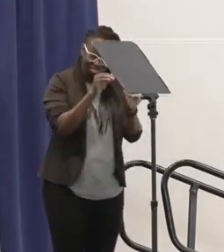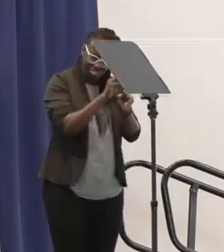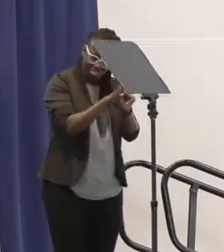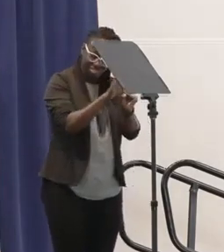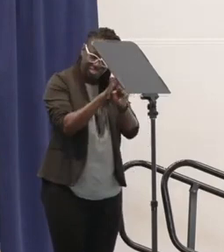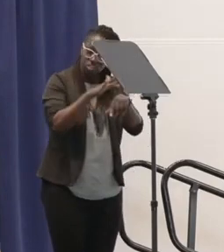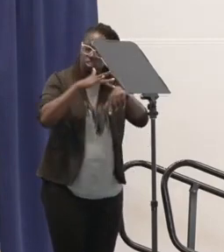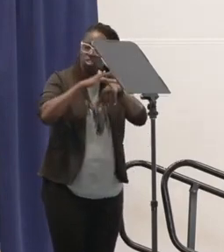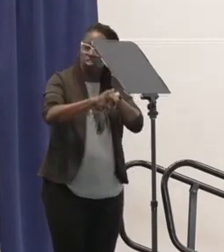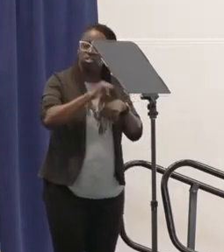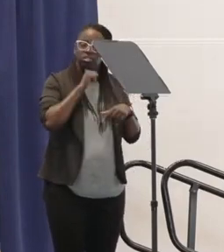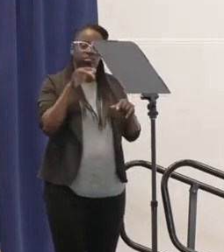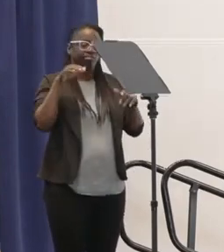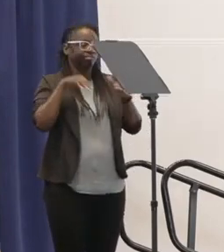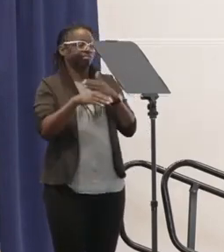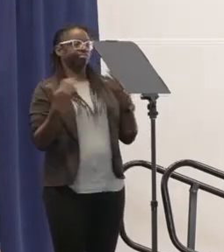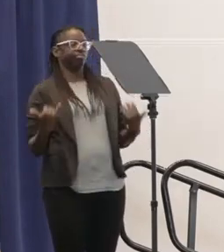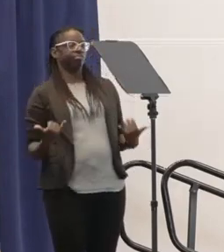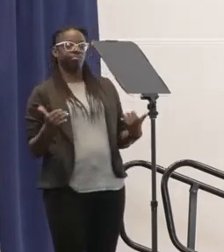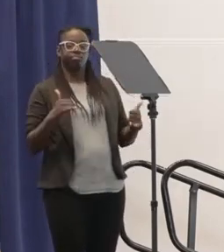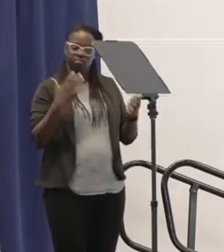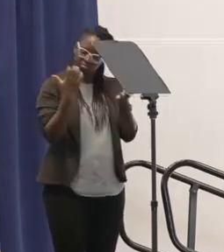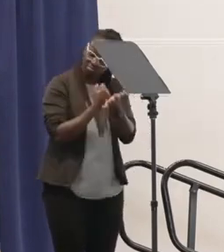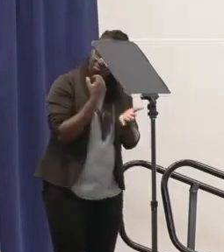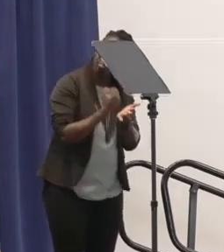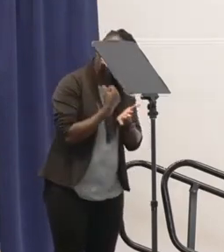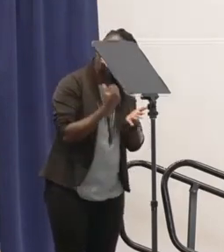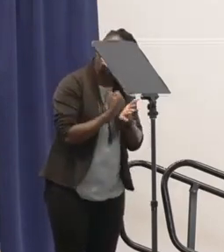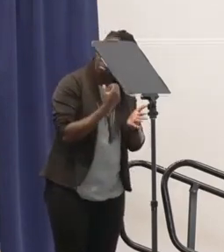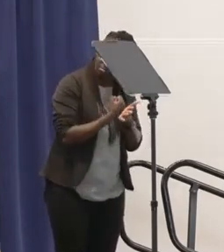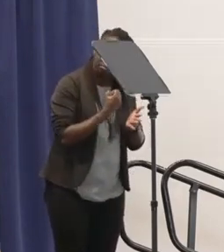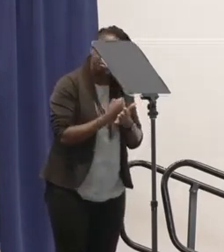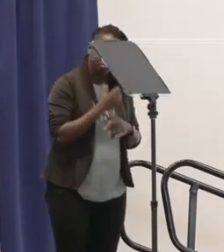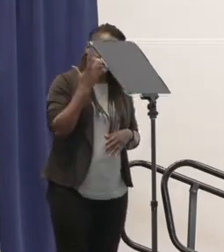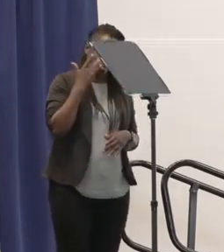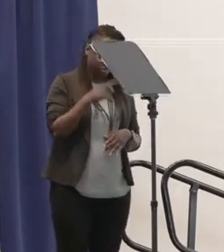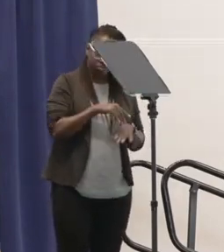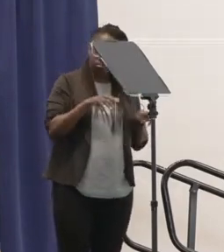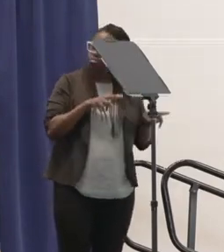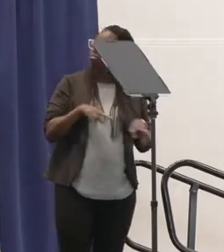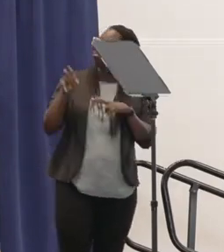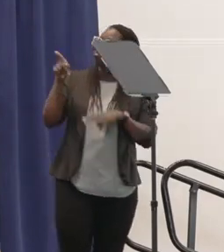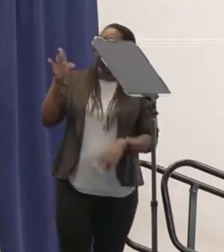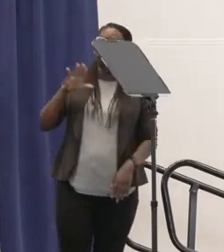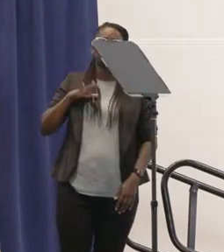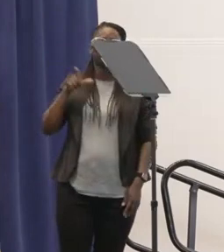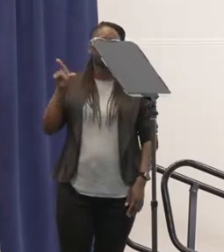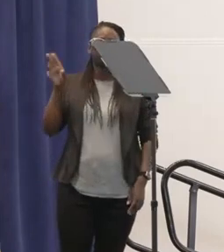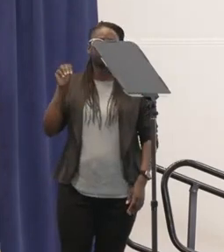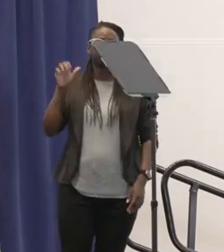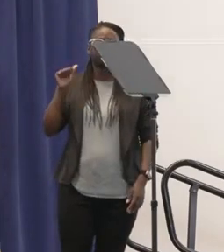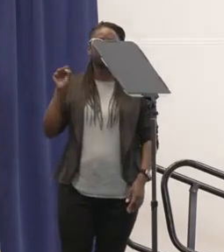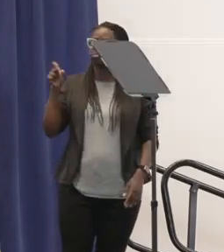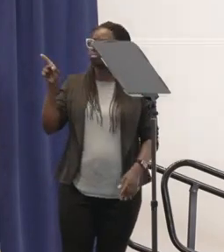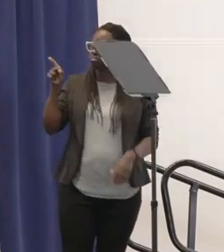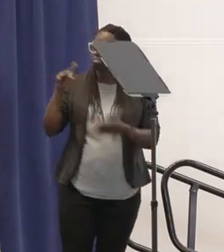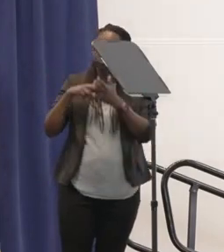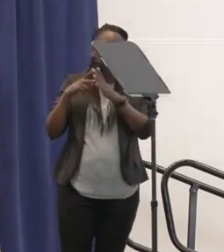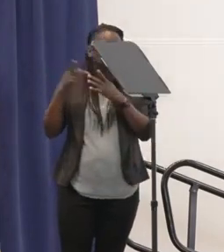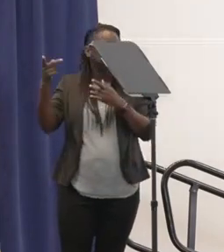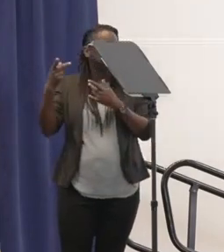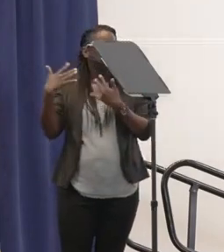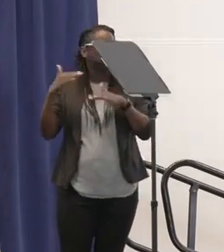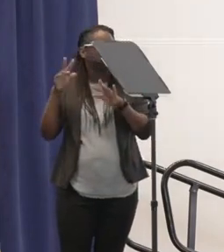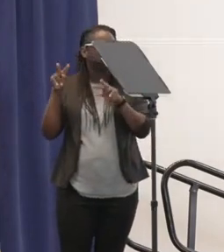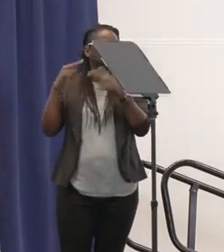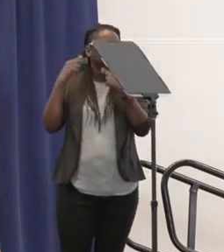that these populations and these schools know about your programming, know about your initiatives to create greater diversity. That's why we, in